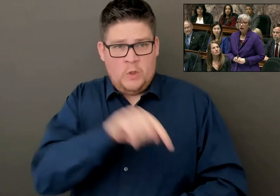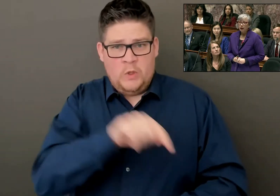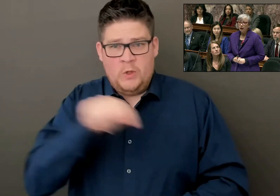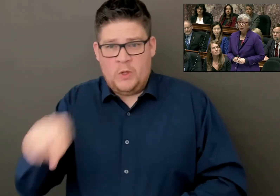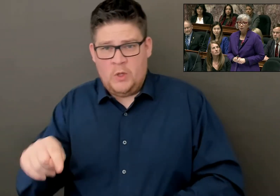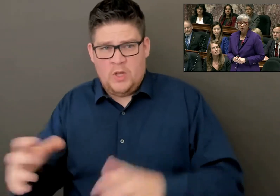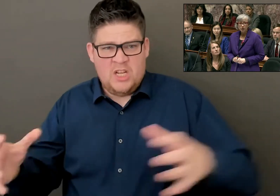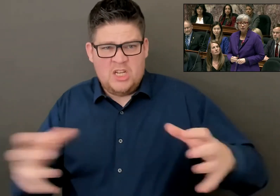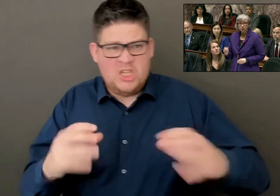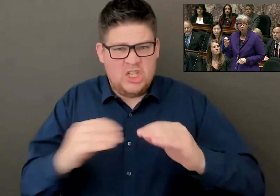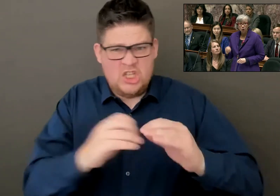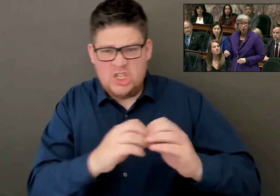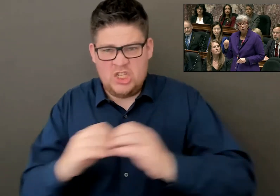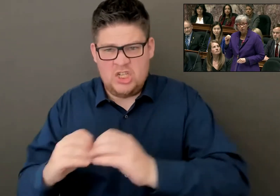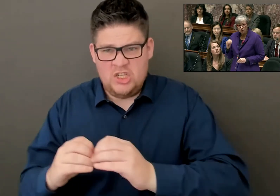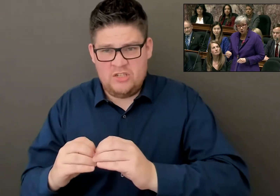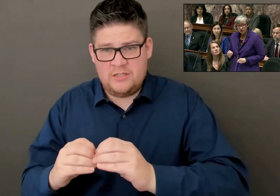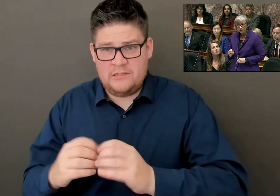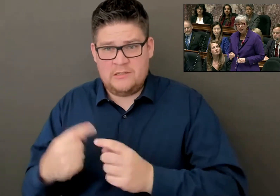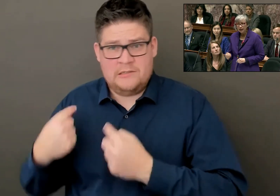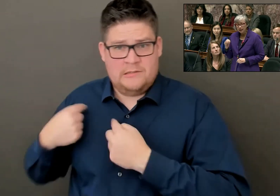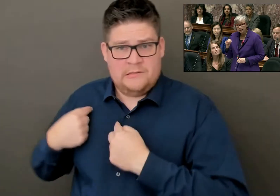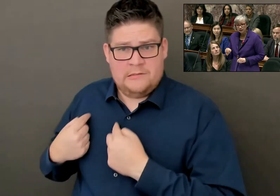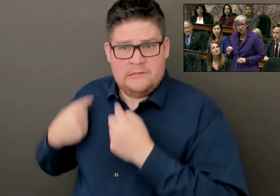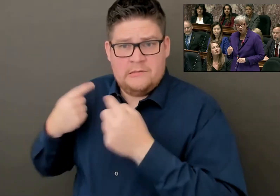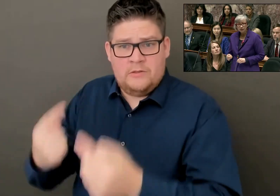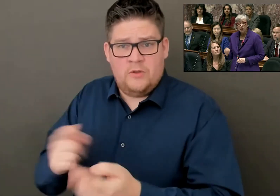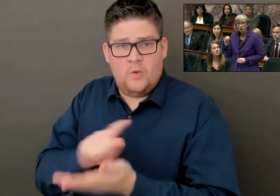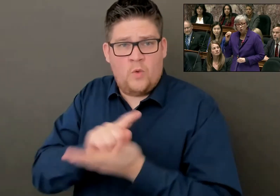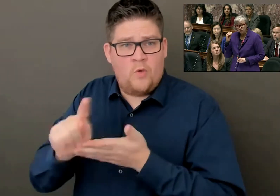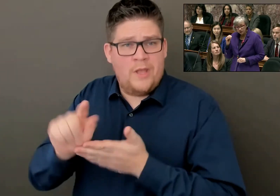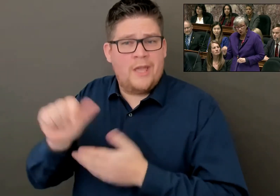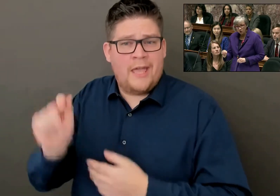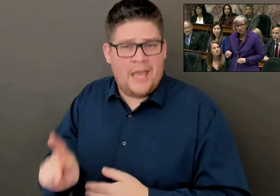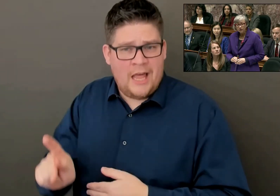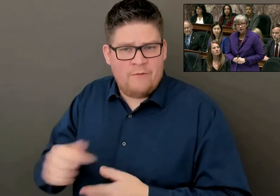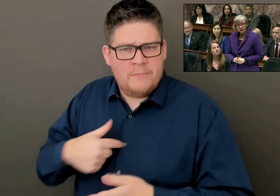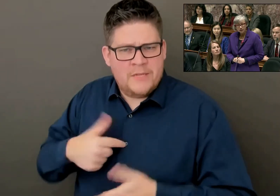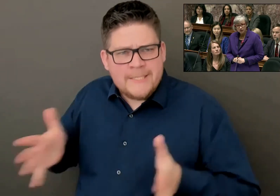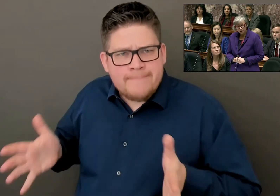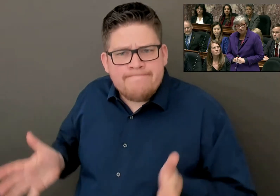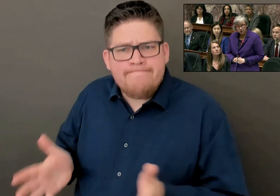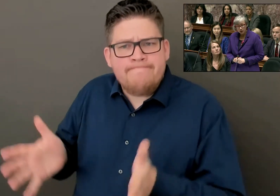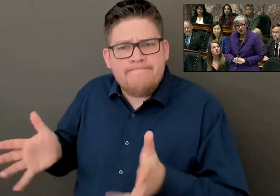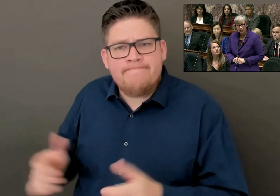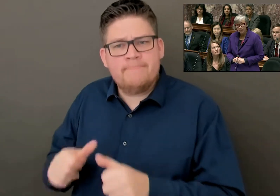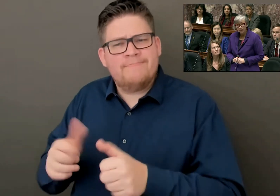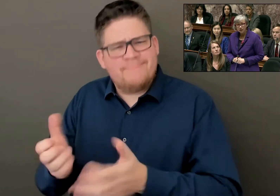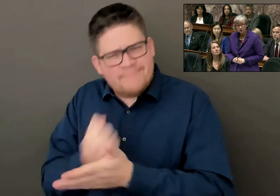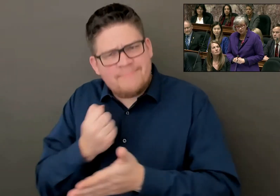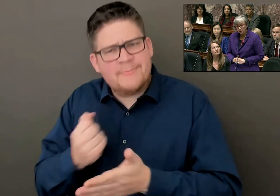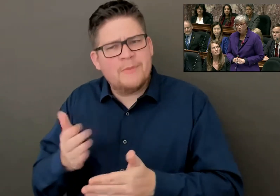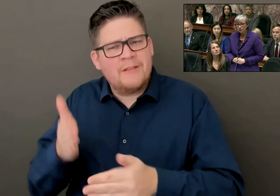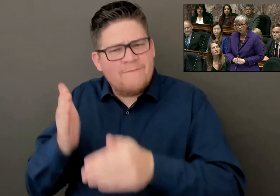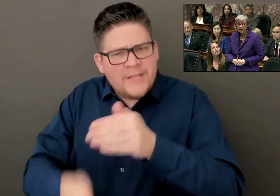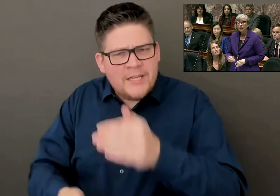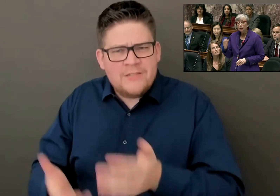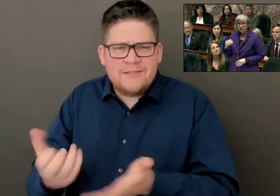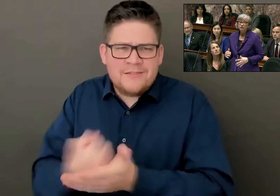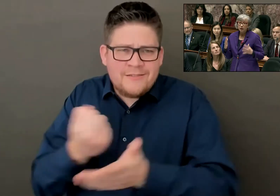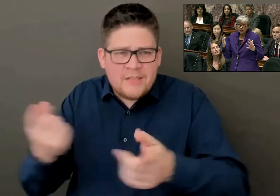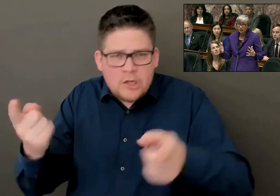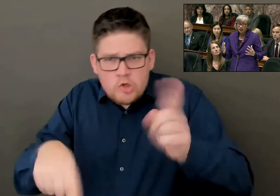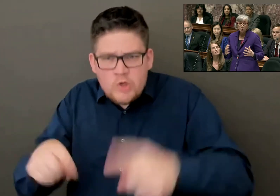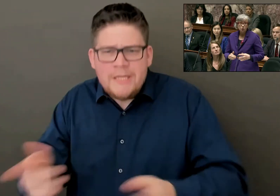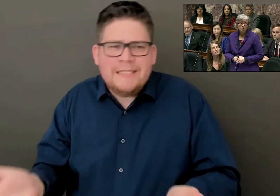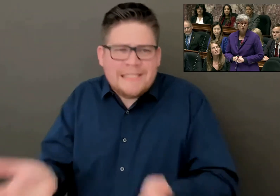urged the parties to work with urgency and diligence to resolve this collective bargaining dispute so that